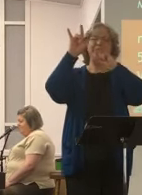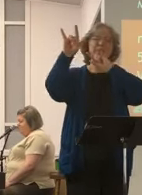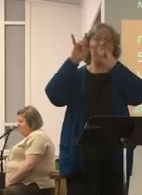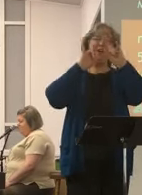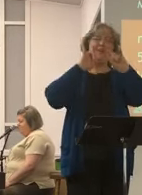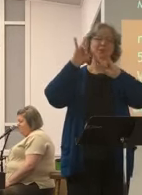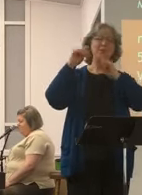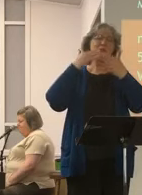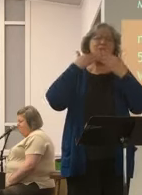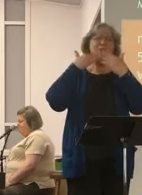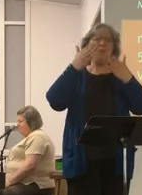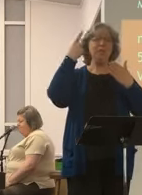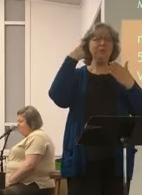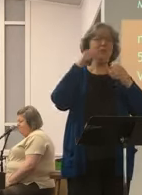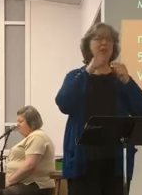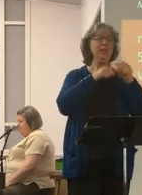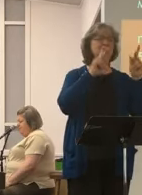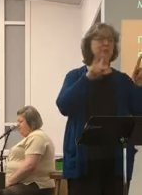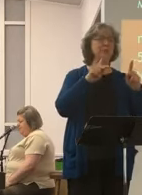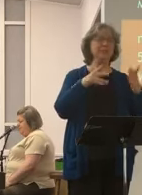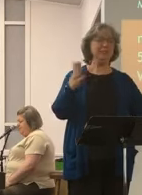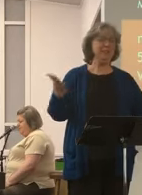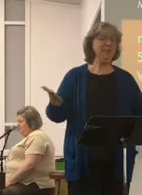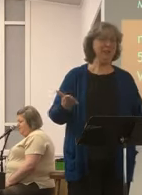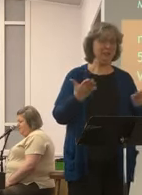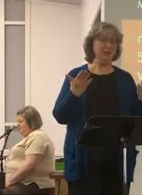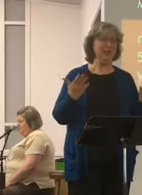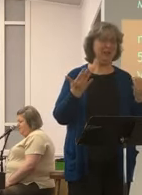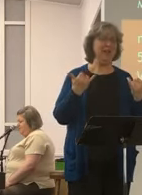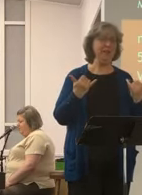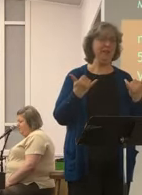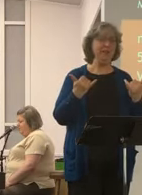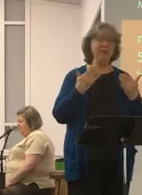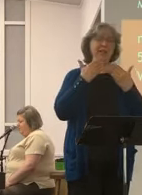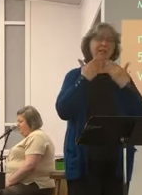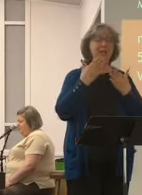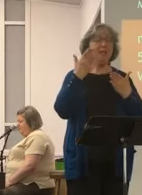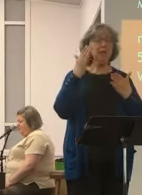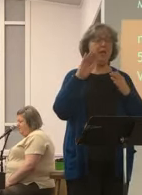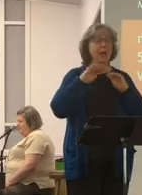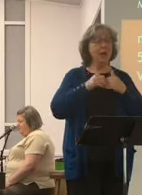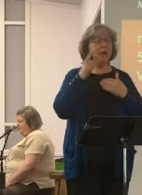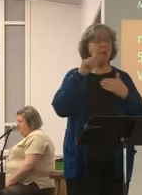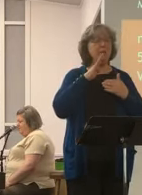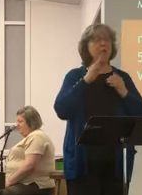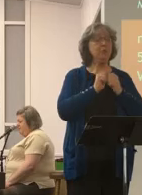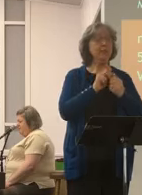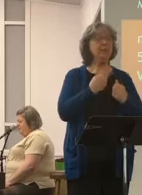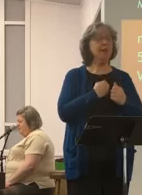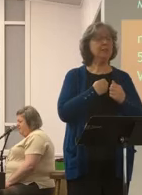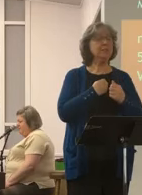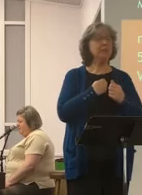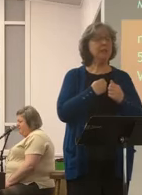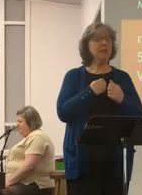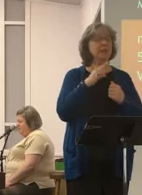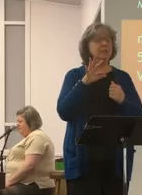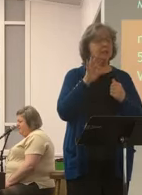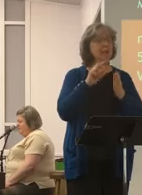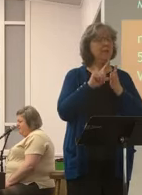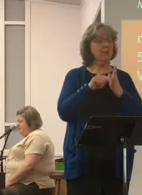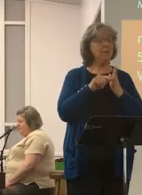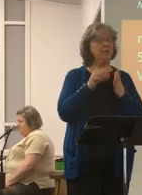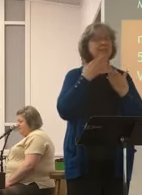just thank you for every home that's represented here today. We just thank you, Lord, how you've been with us. And Lord, we just want to take a moment